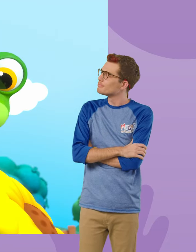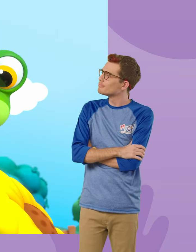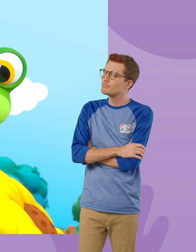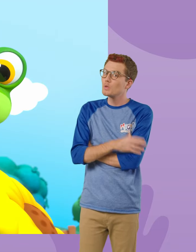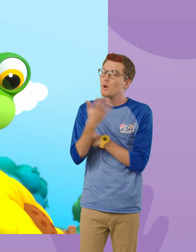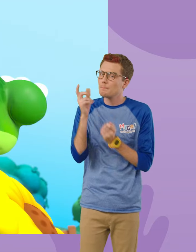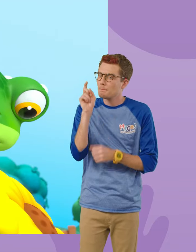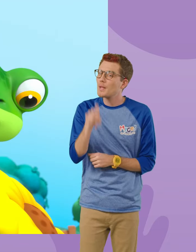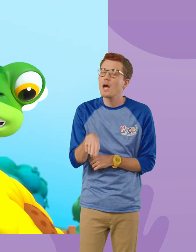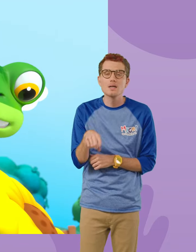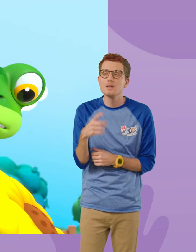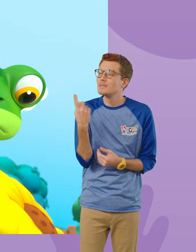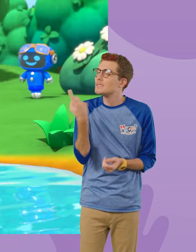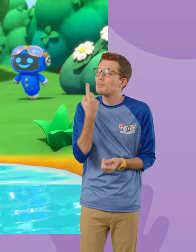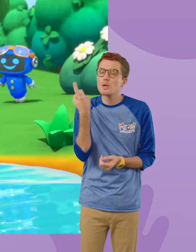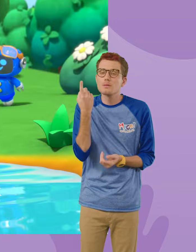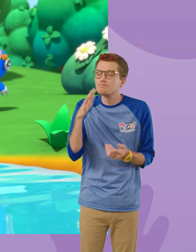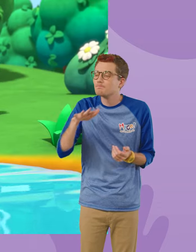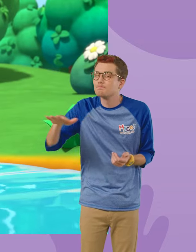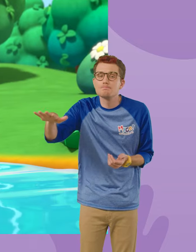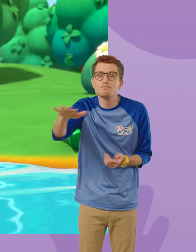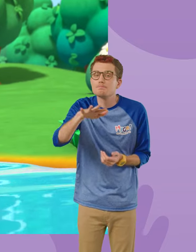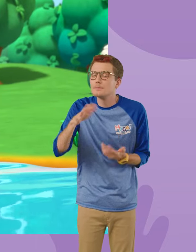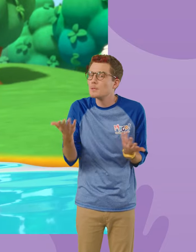It must be here somewhere.